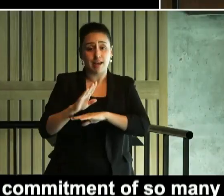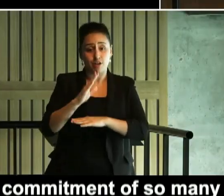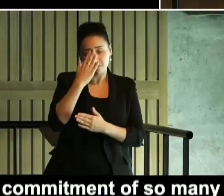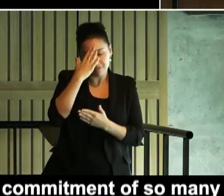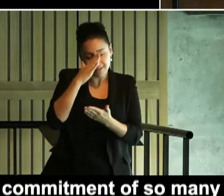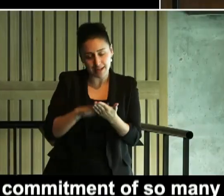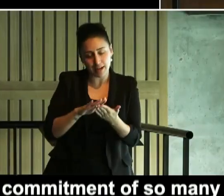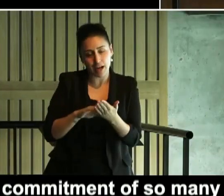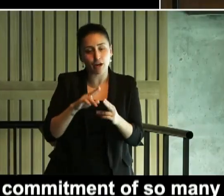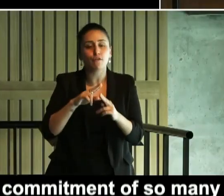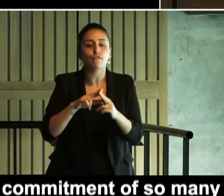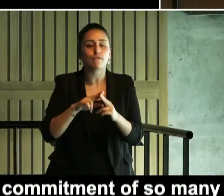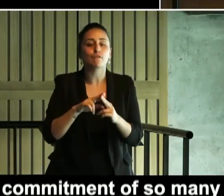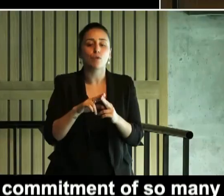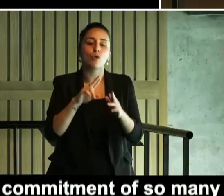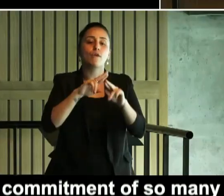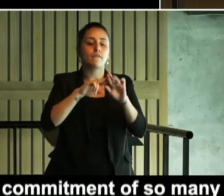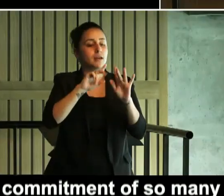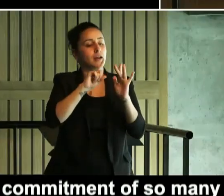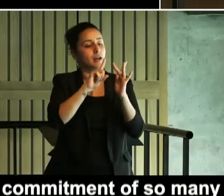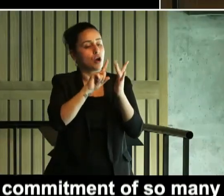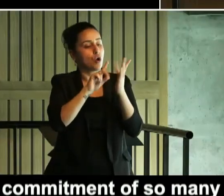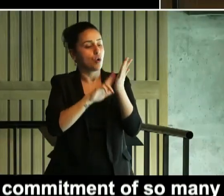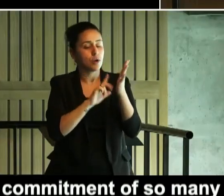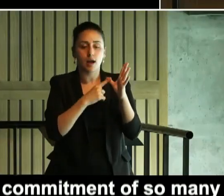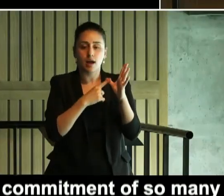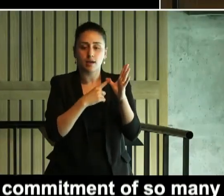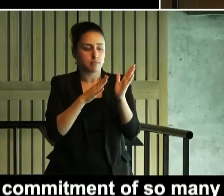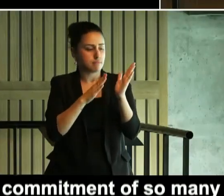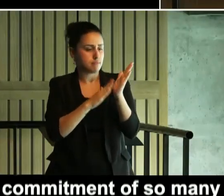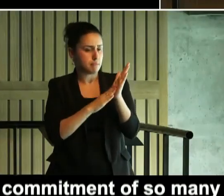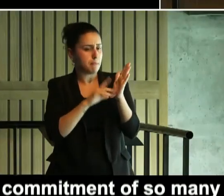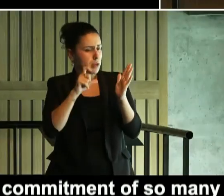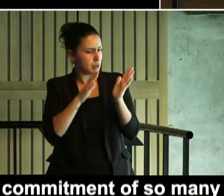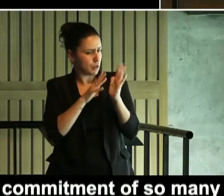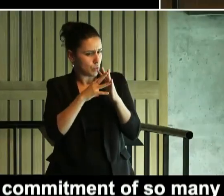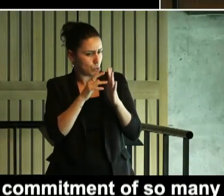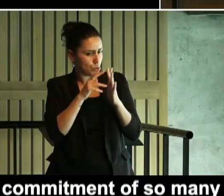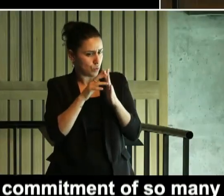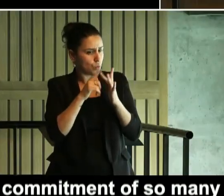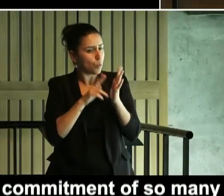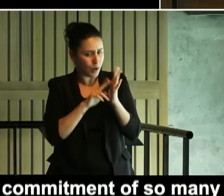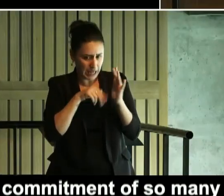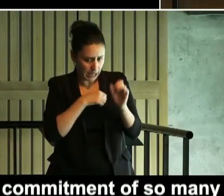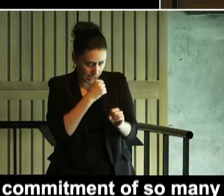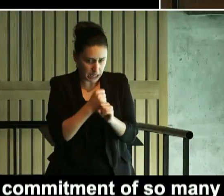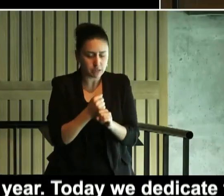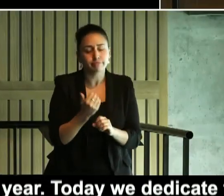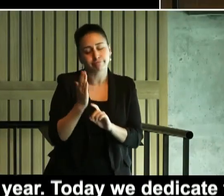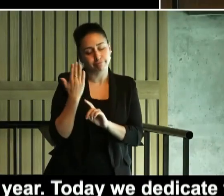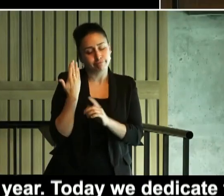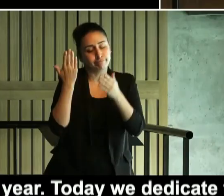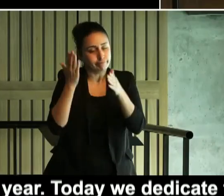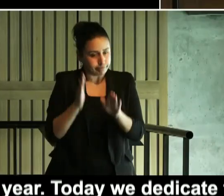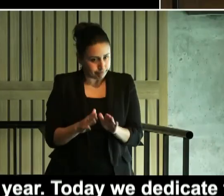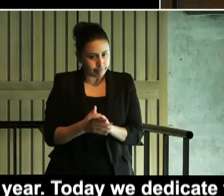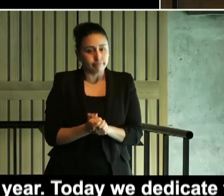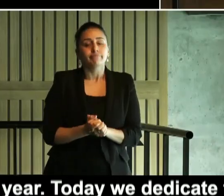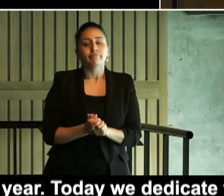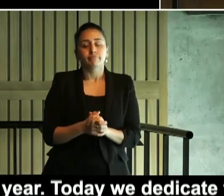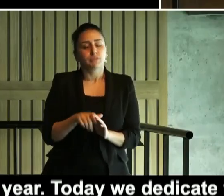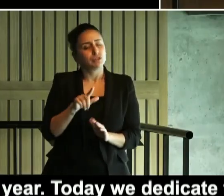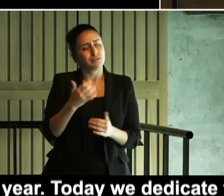late board member Fiona Winning. Fiona was a passionate advocate for accessible arts and her